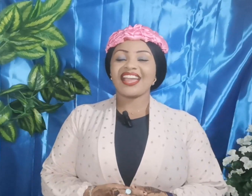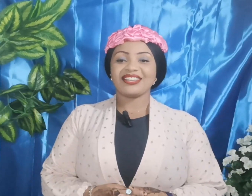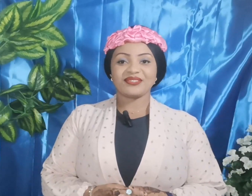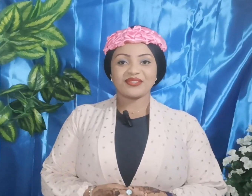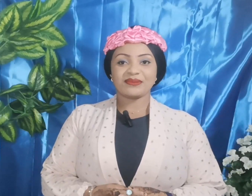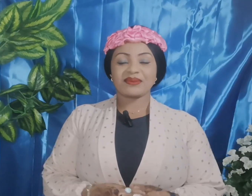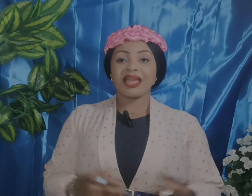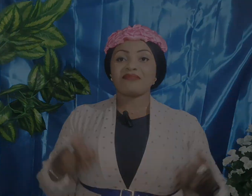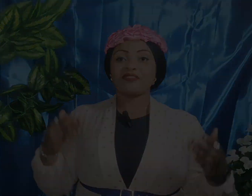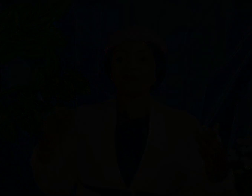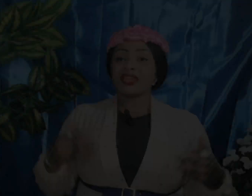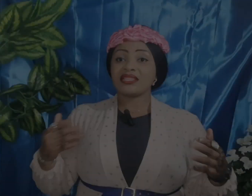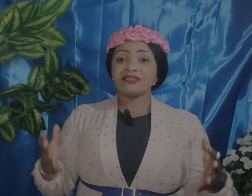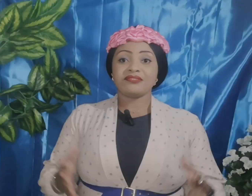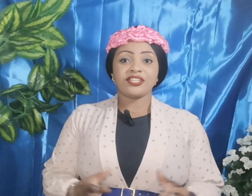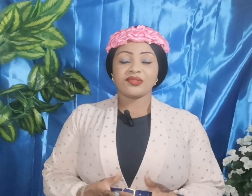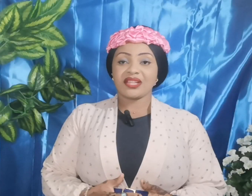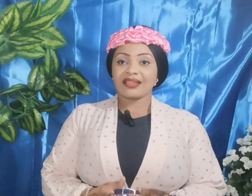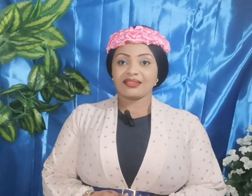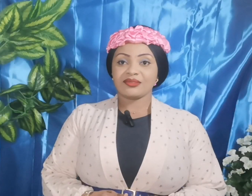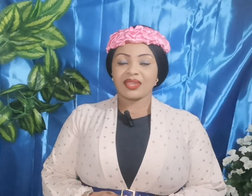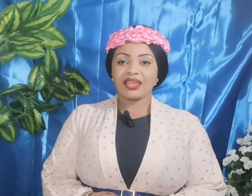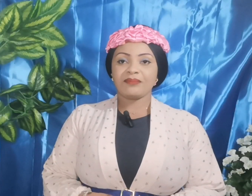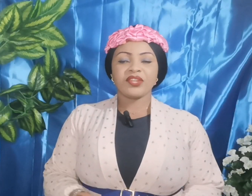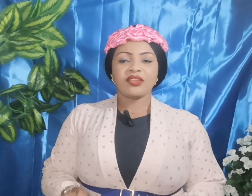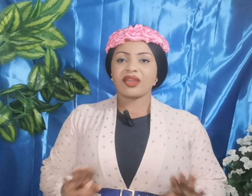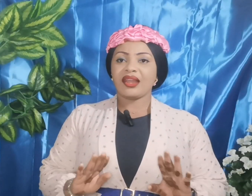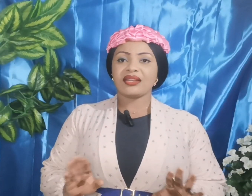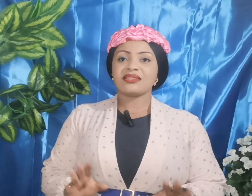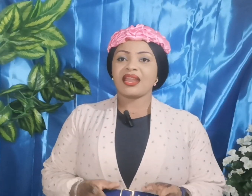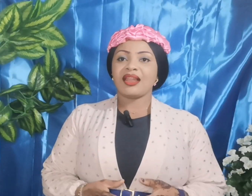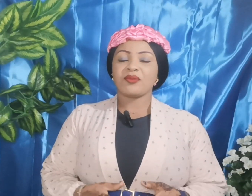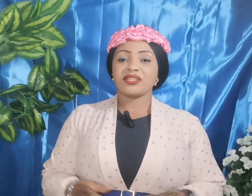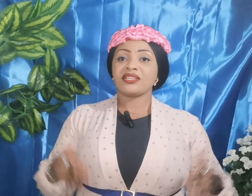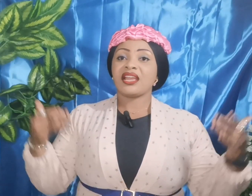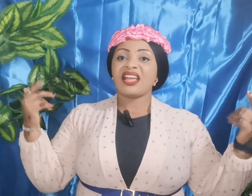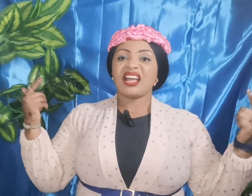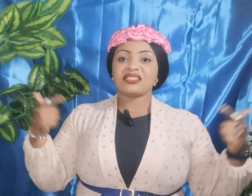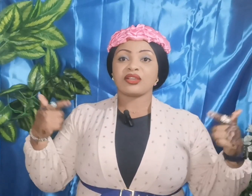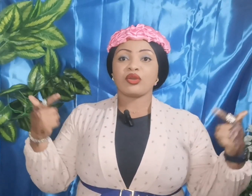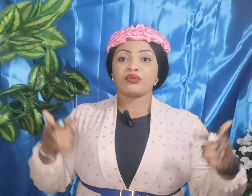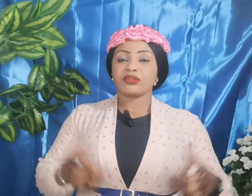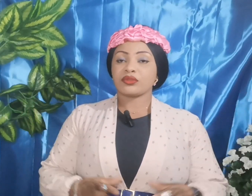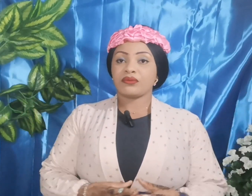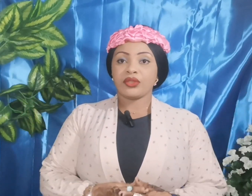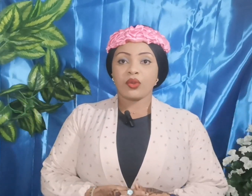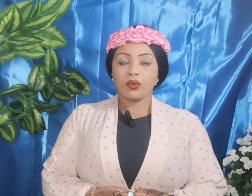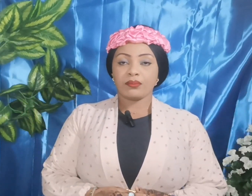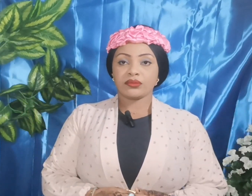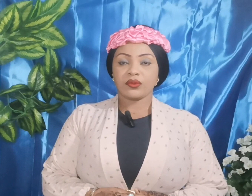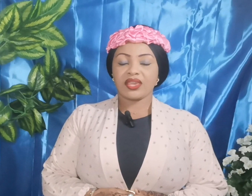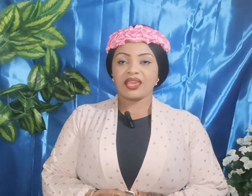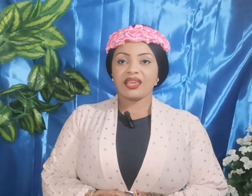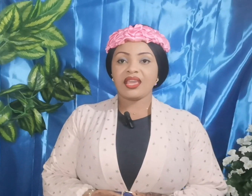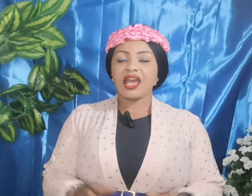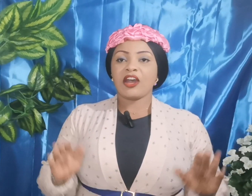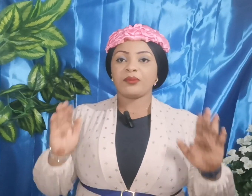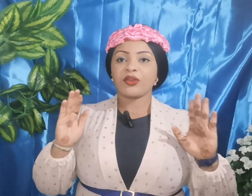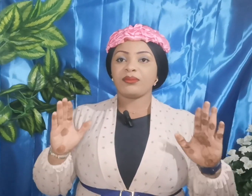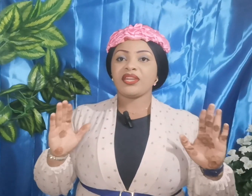to subscribe for cute videos like this, okay? You can learn sign language at the comfort of your home, okay? I'll be coming